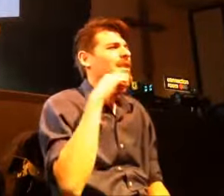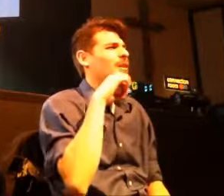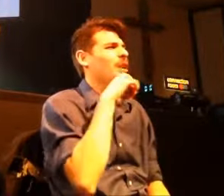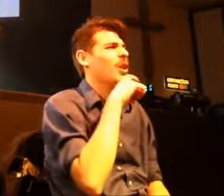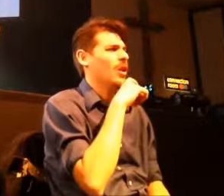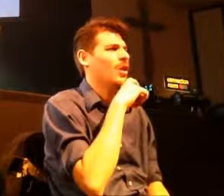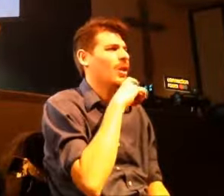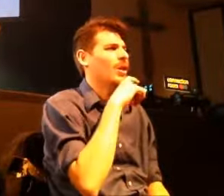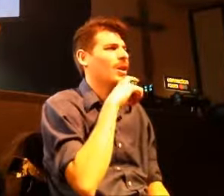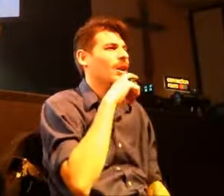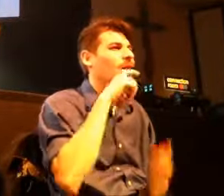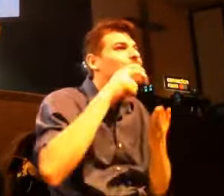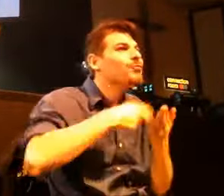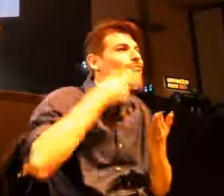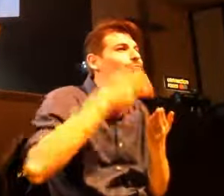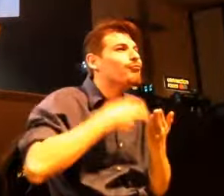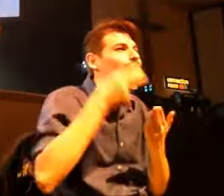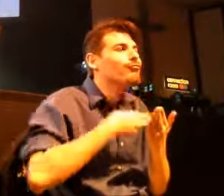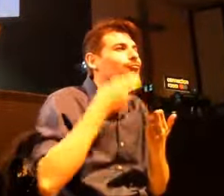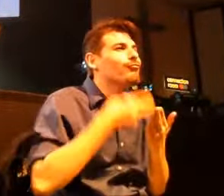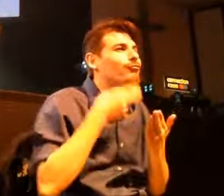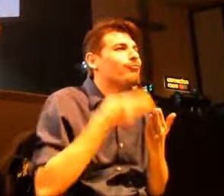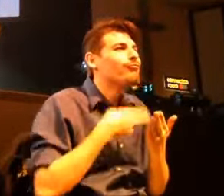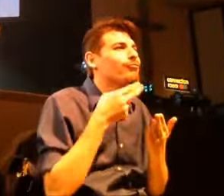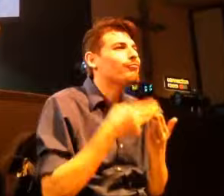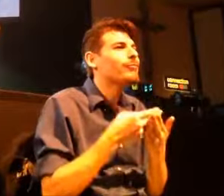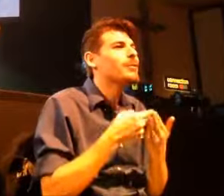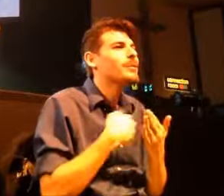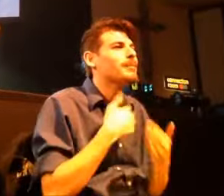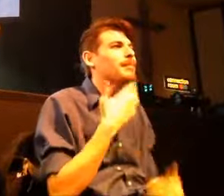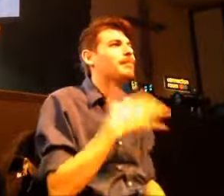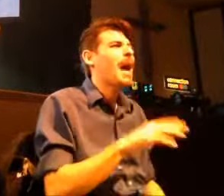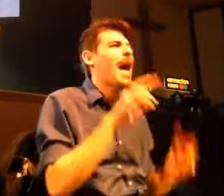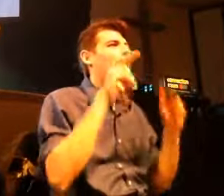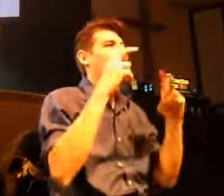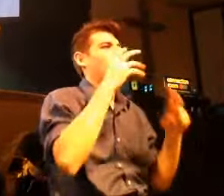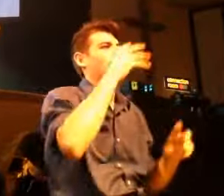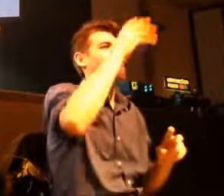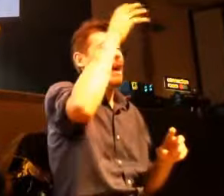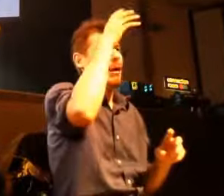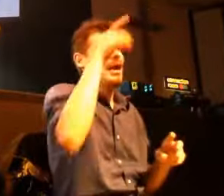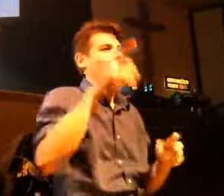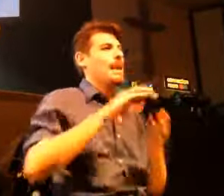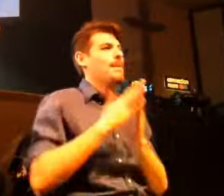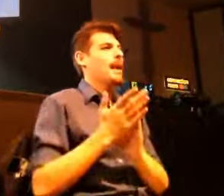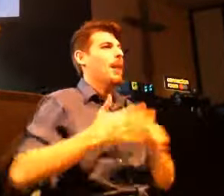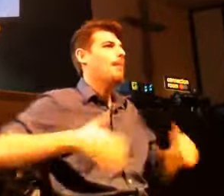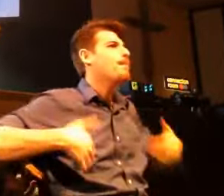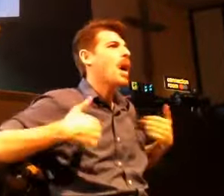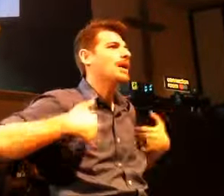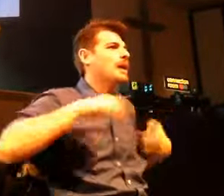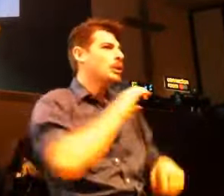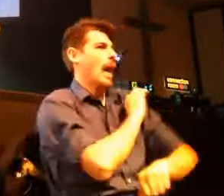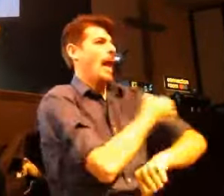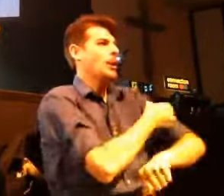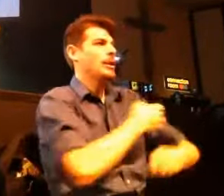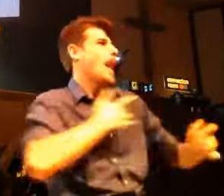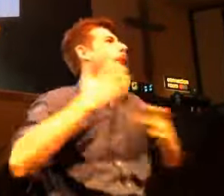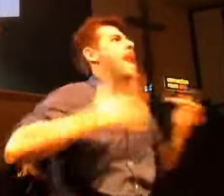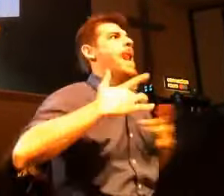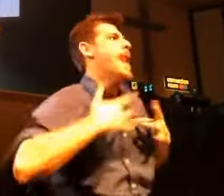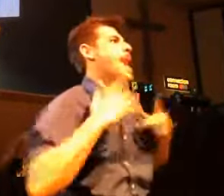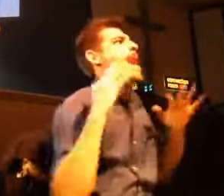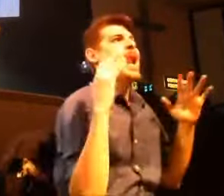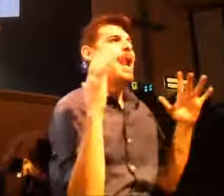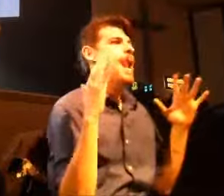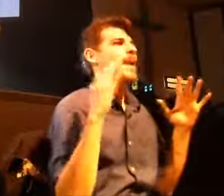and shocked when he turned into really a chimpanzee and became just this